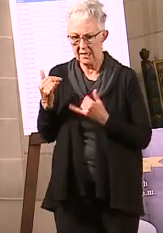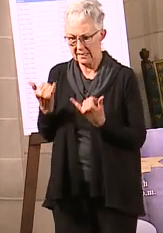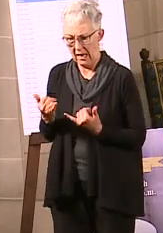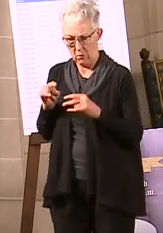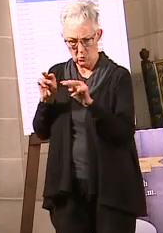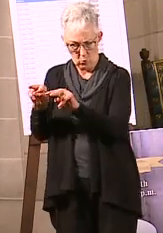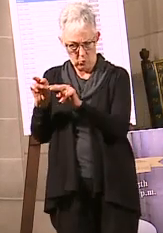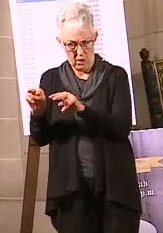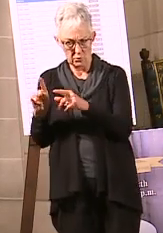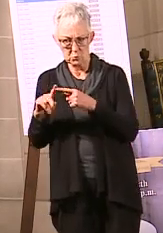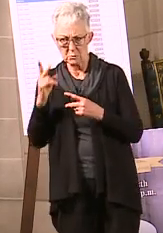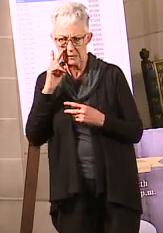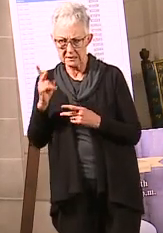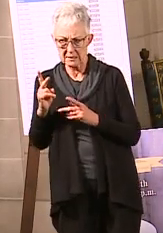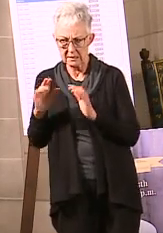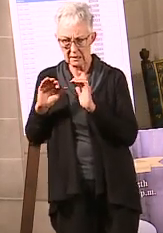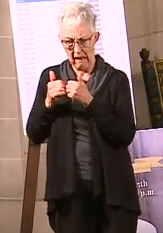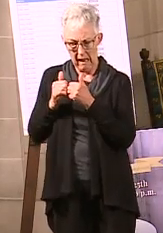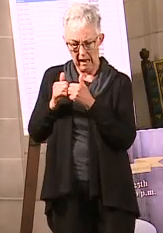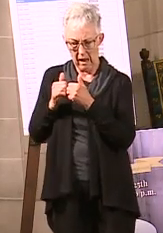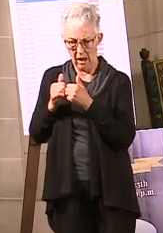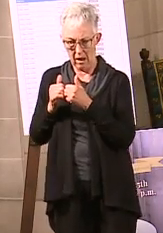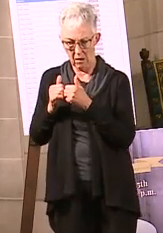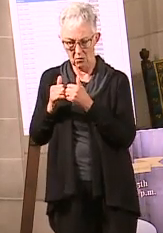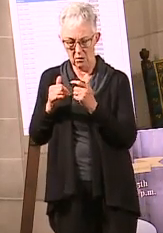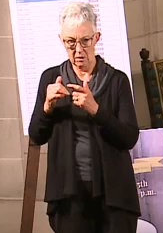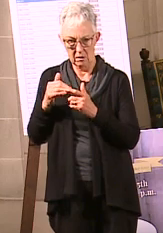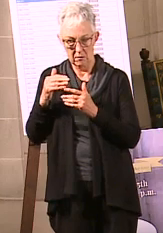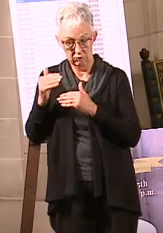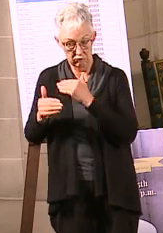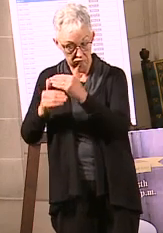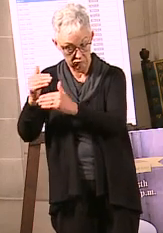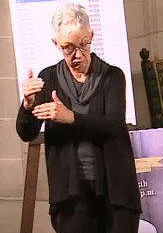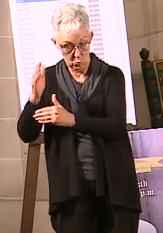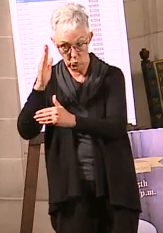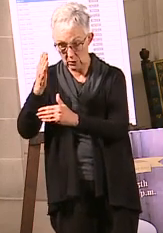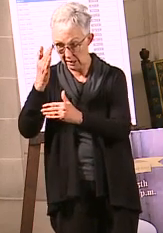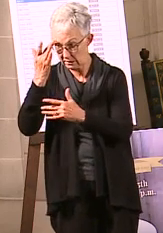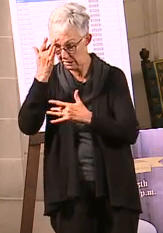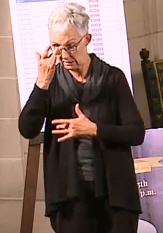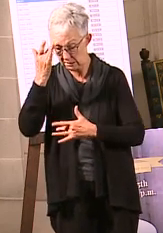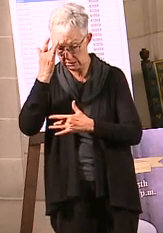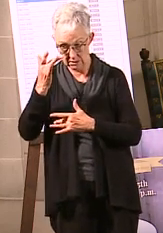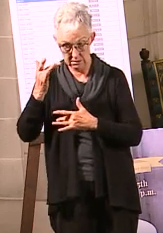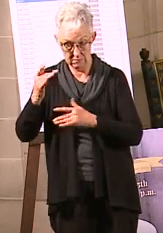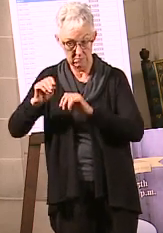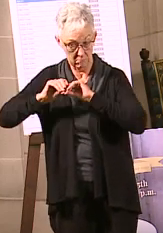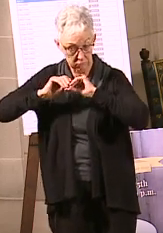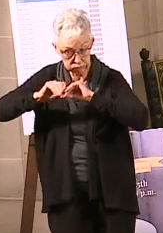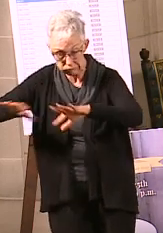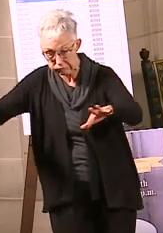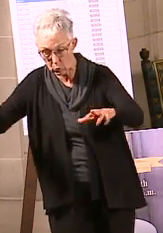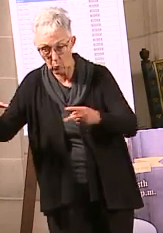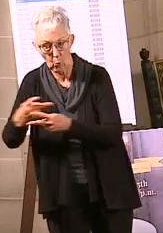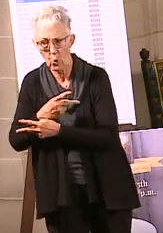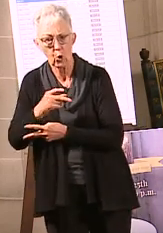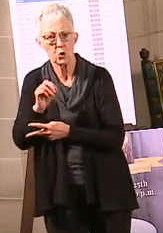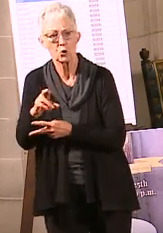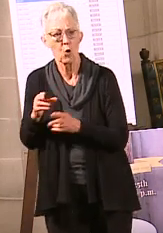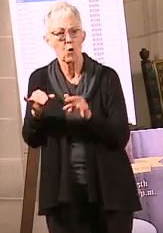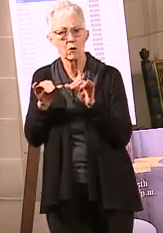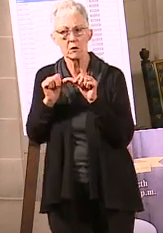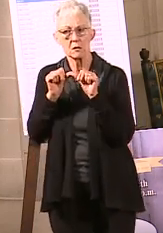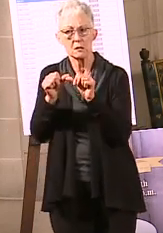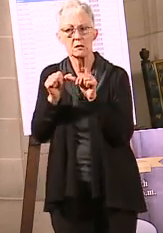all steps along the way of slowly releasing some of these restrictions so that we can get back to a